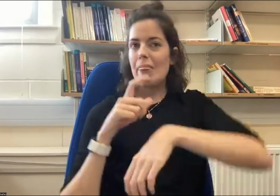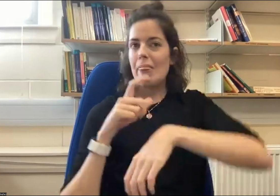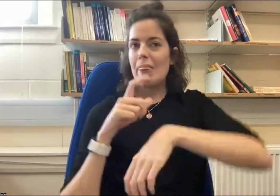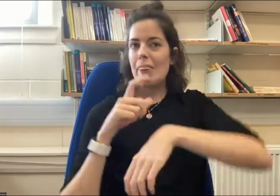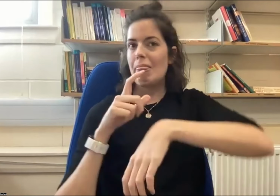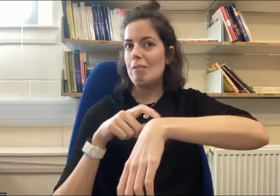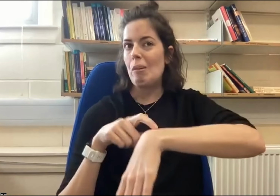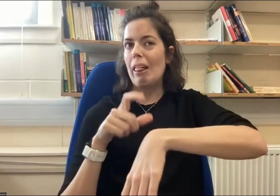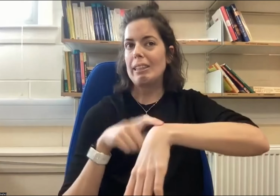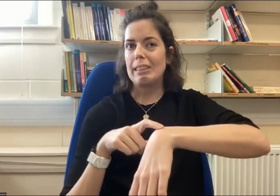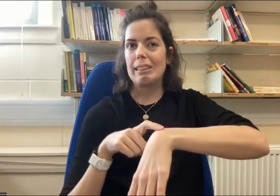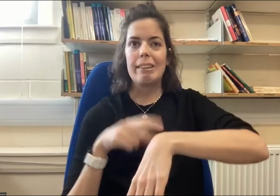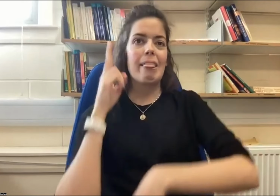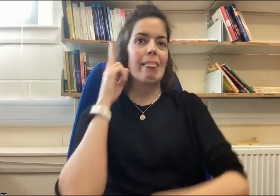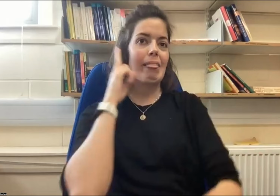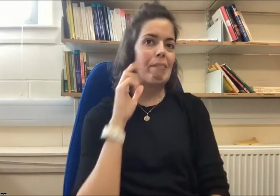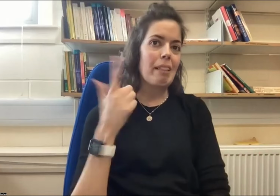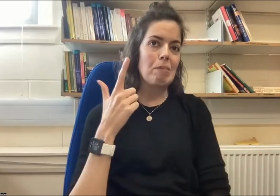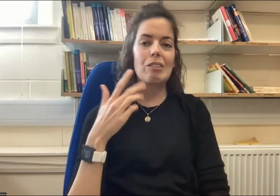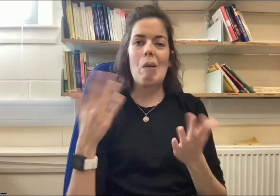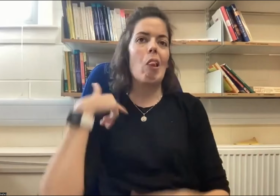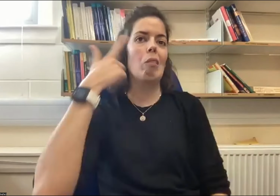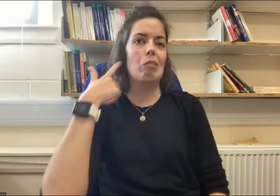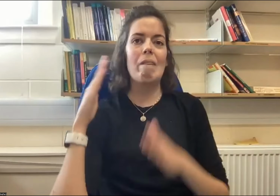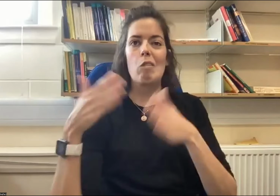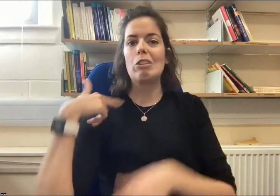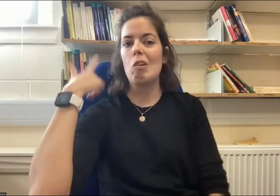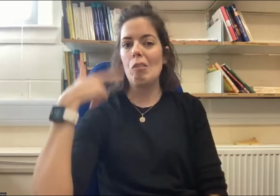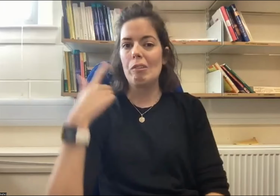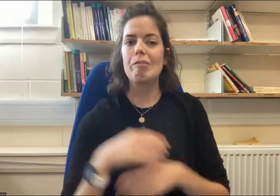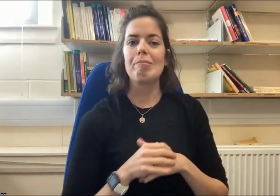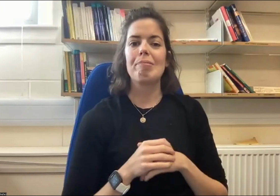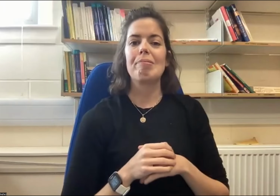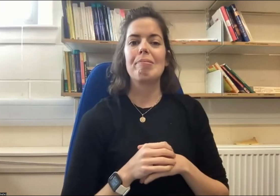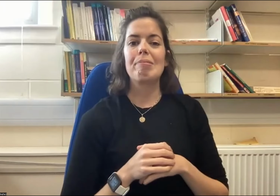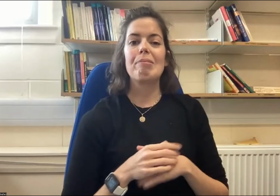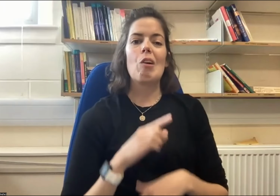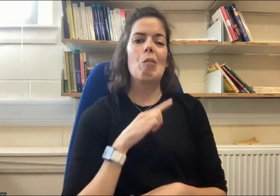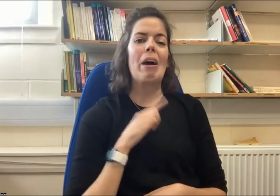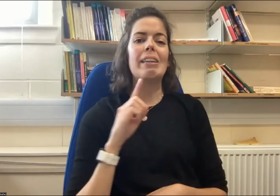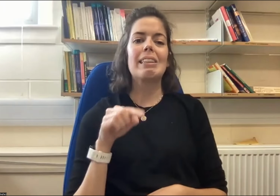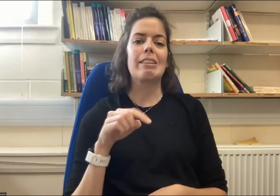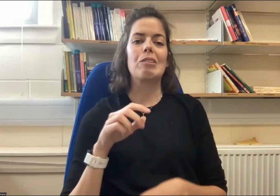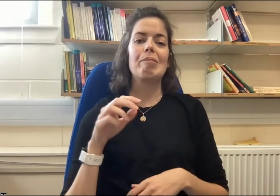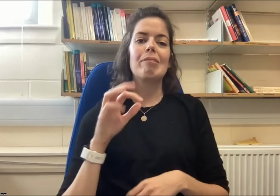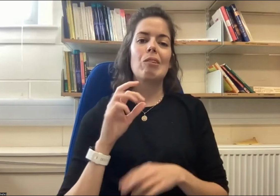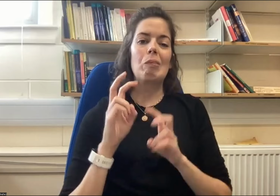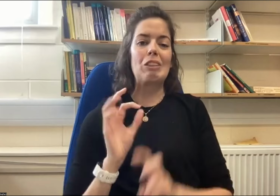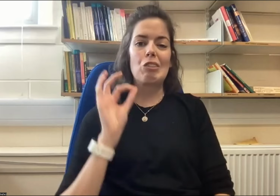is, what are the spatialities and temporalities of deaf lesbians in London? I should mention in London.